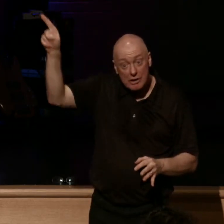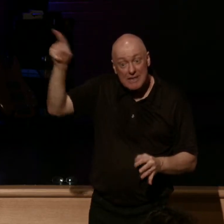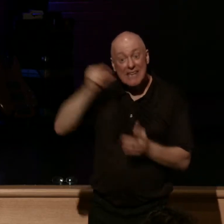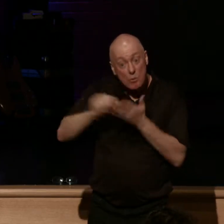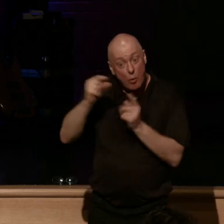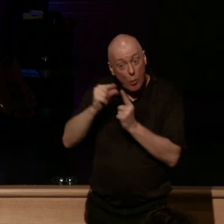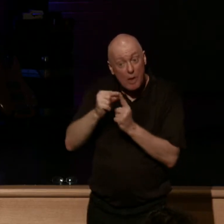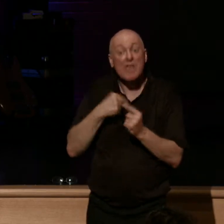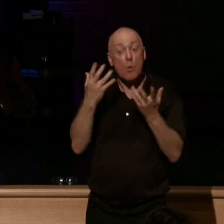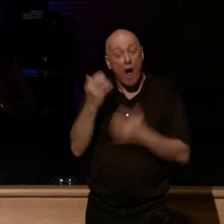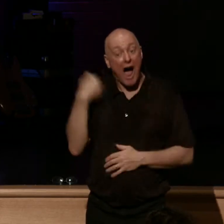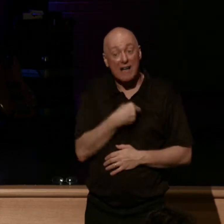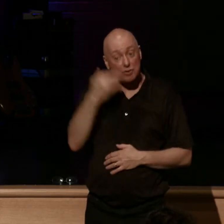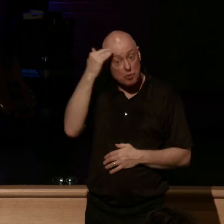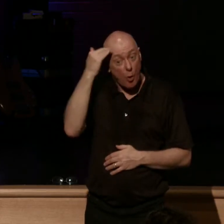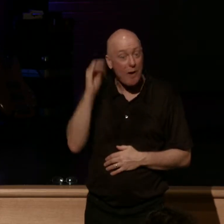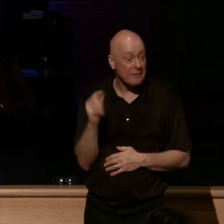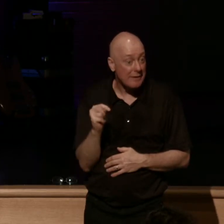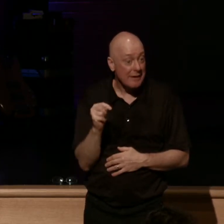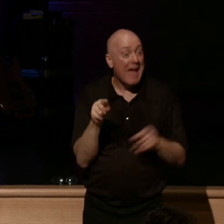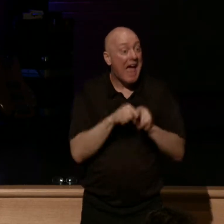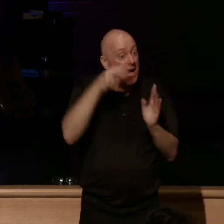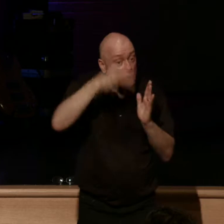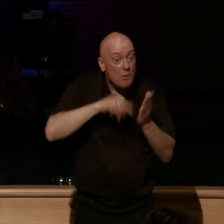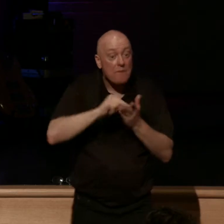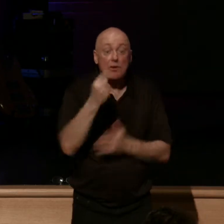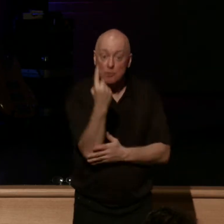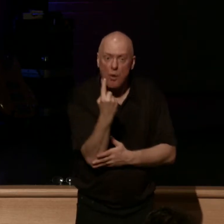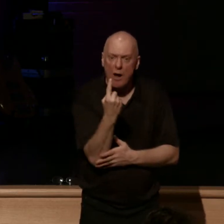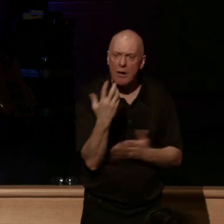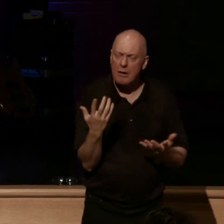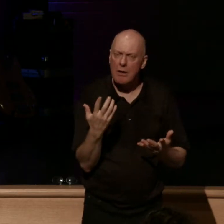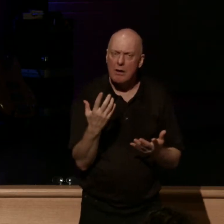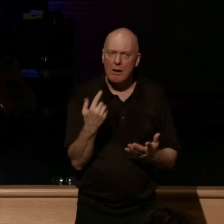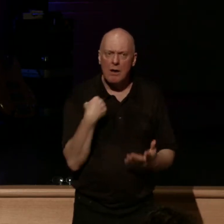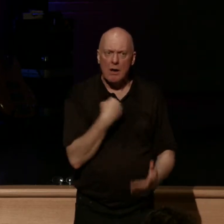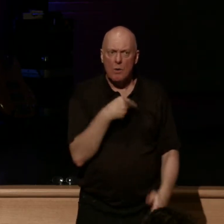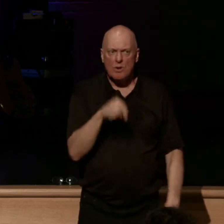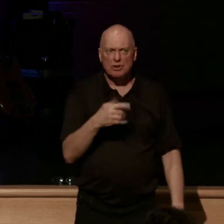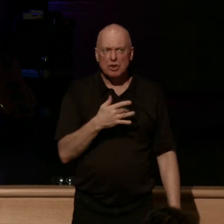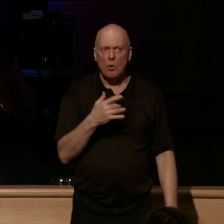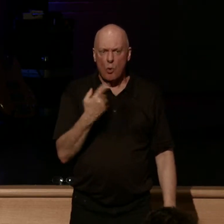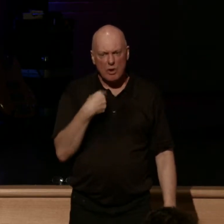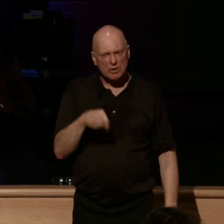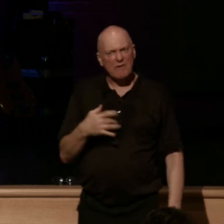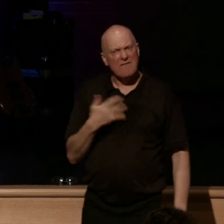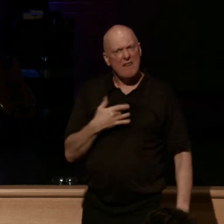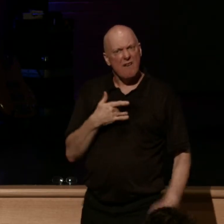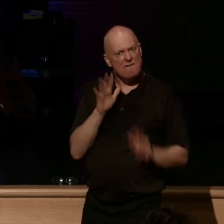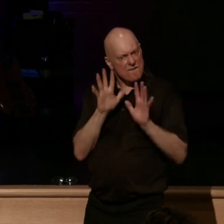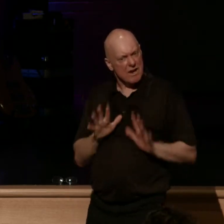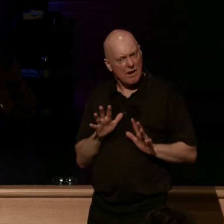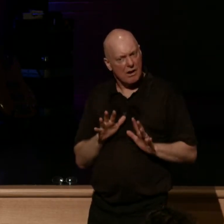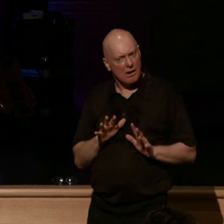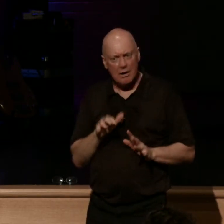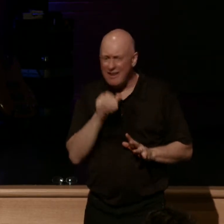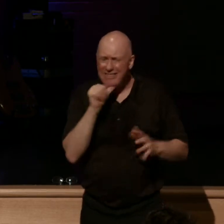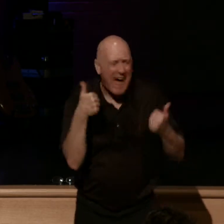He wants us to know this. And as we read verse 1, it should place in us a sense of godly fear. This is not a